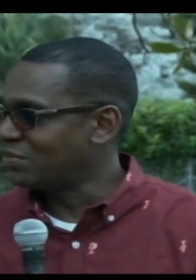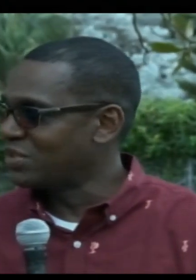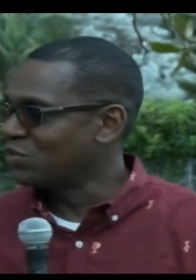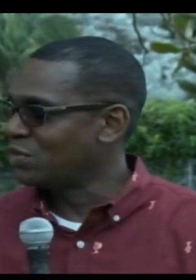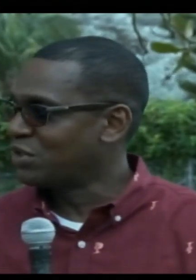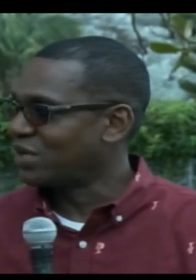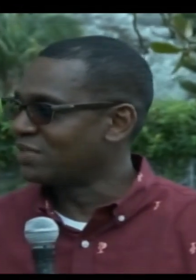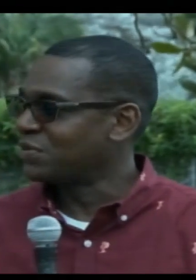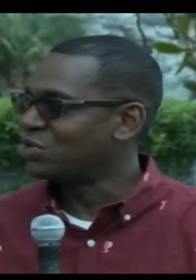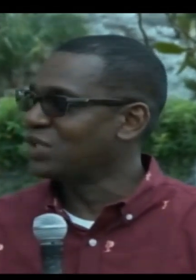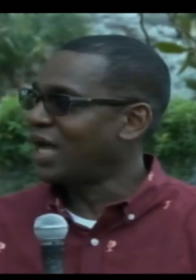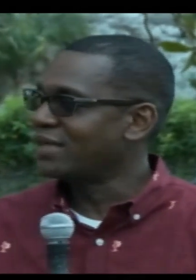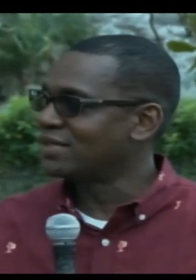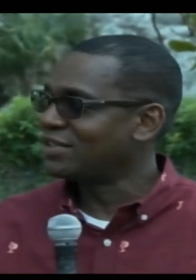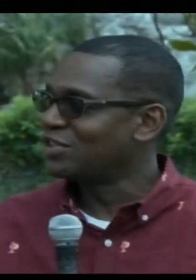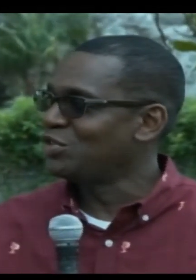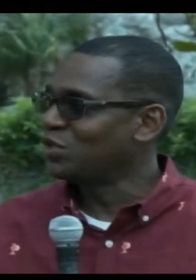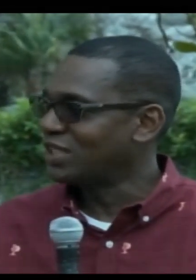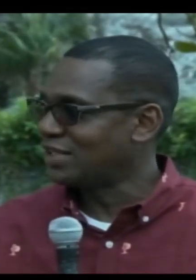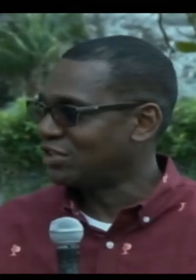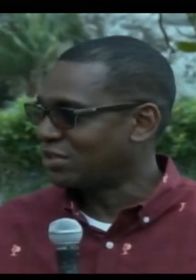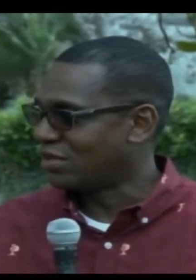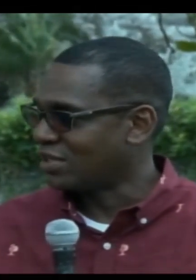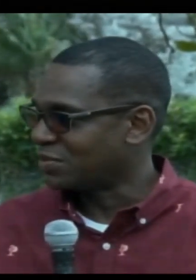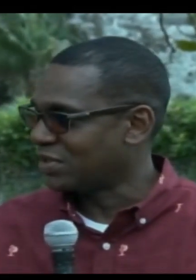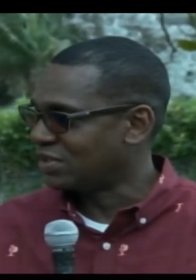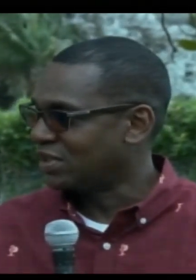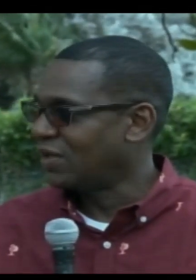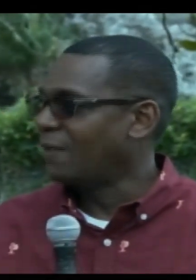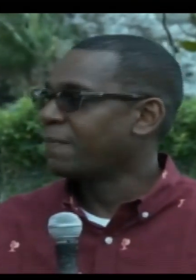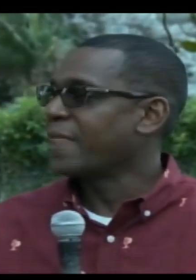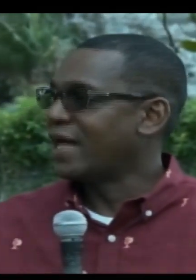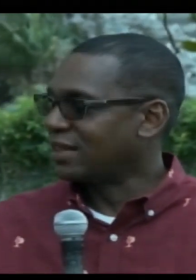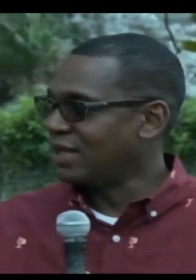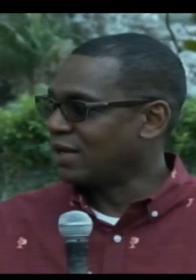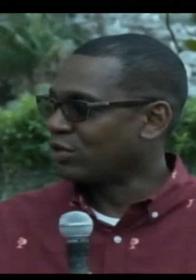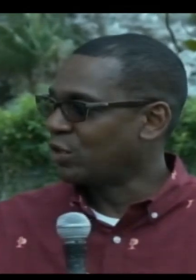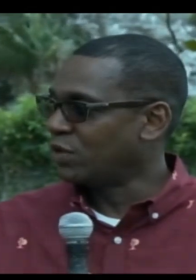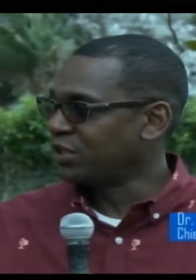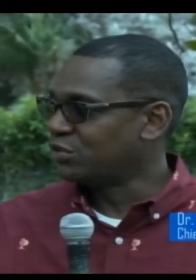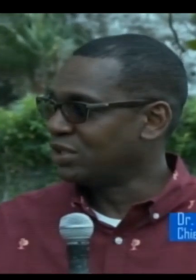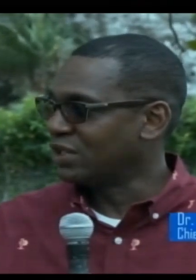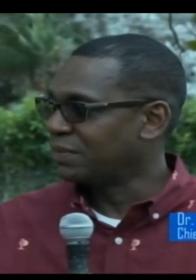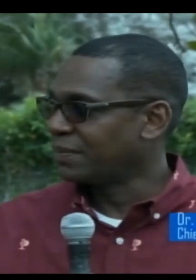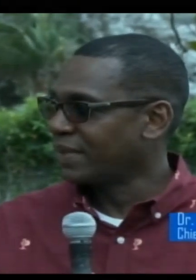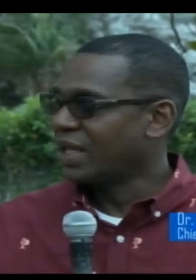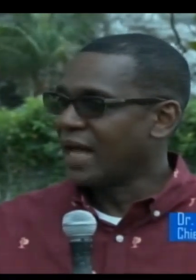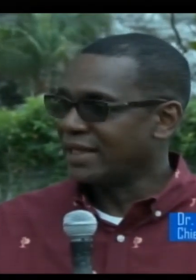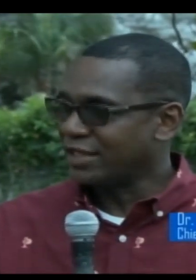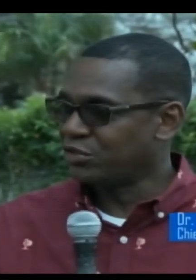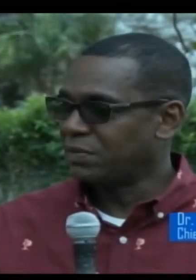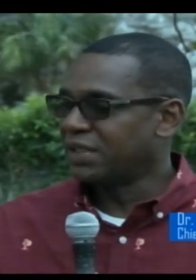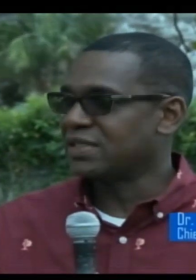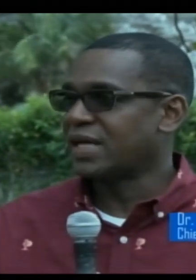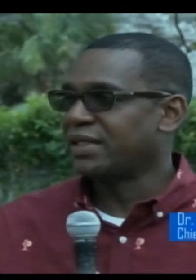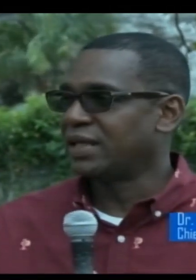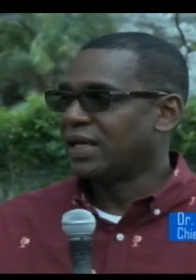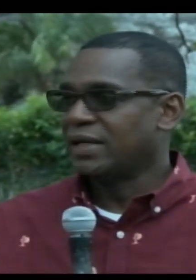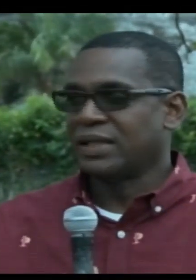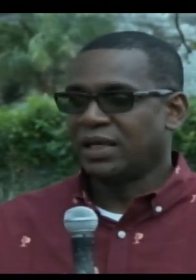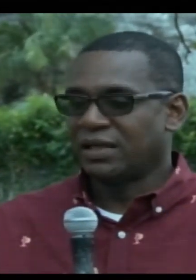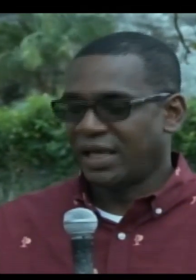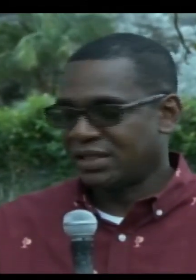quarantine. That person will be transferred to the isolation unit at the general hospital. And there they will be treated. At that treatment